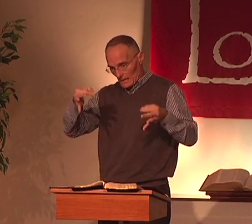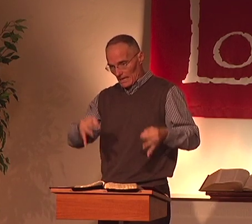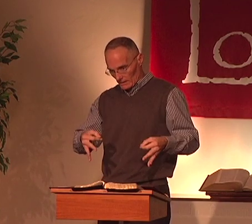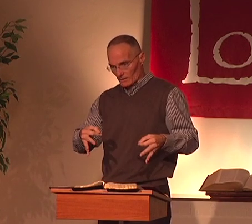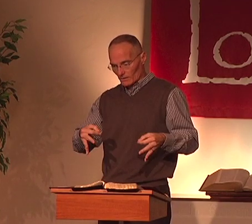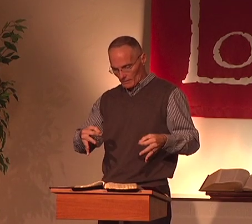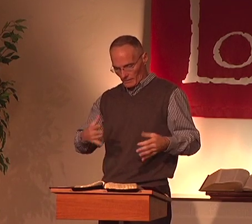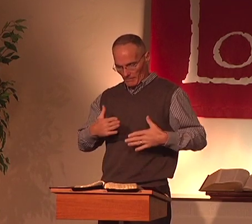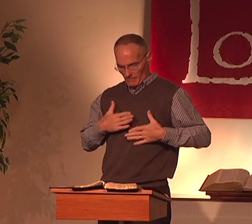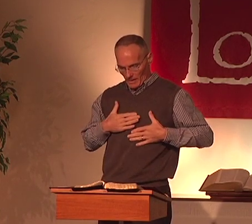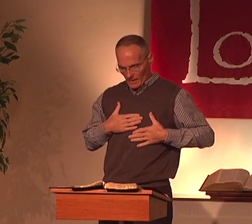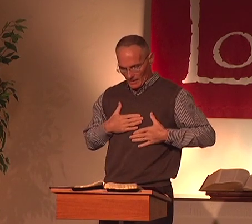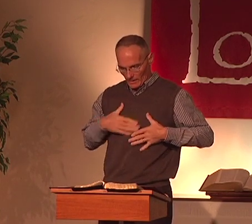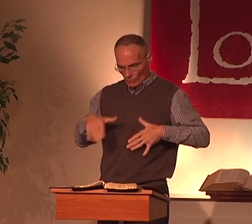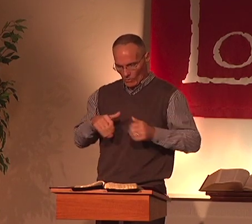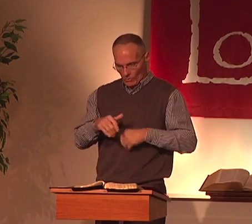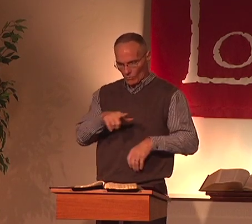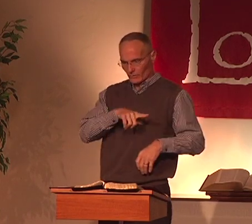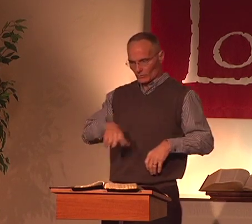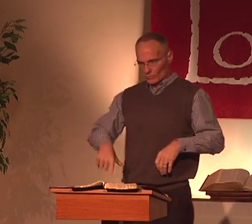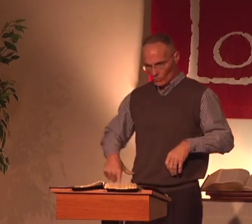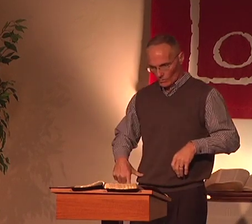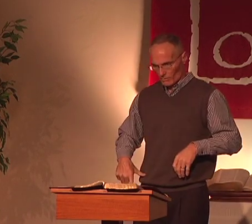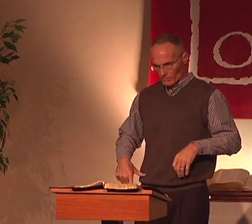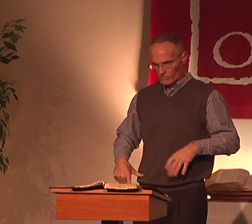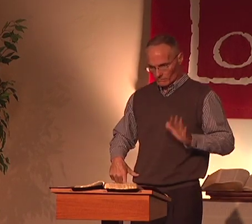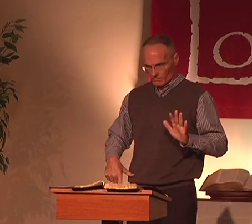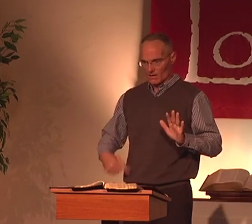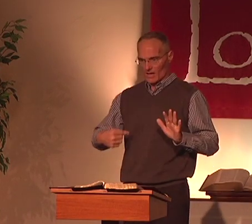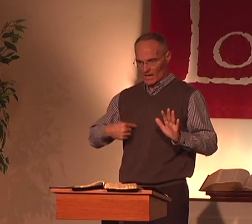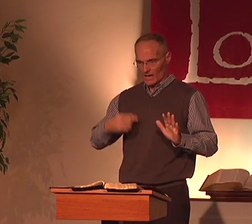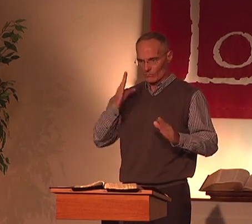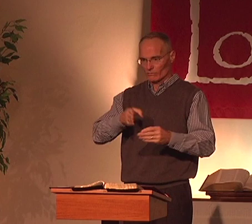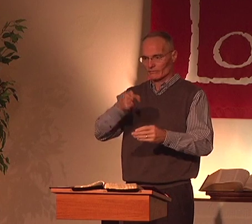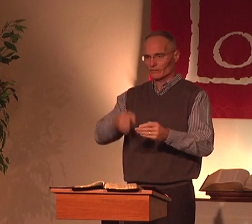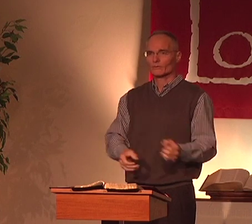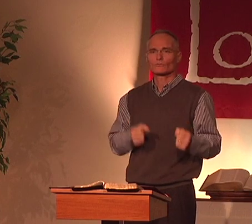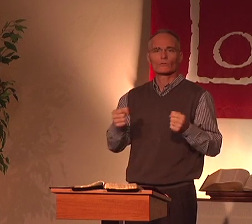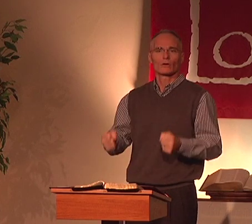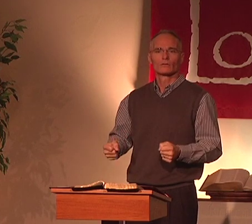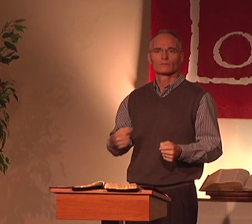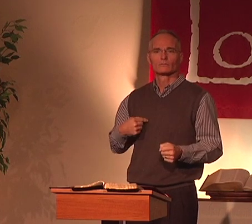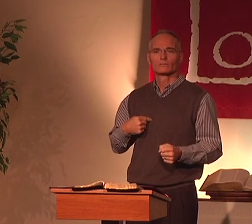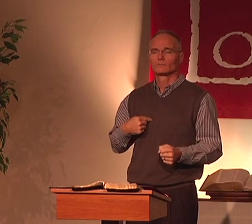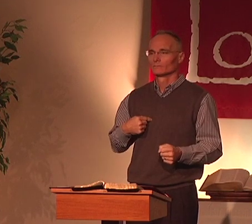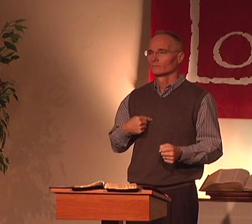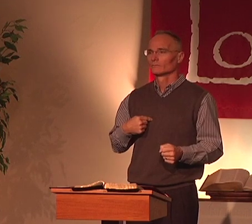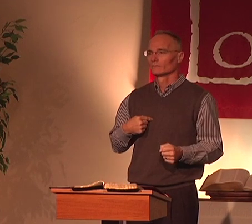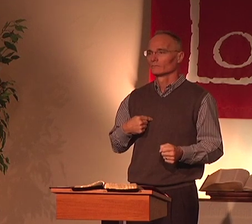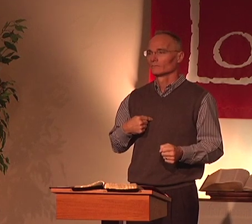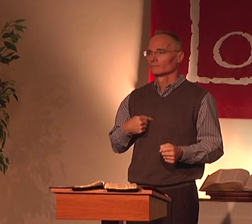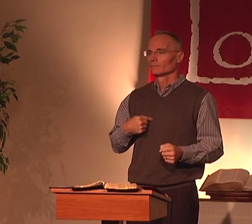If you decide That my walk with the Lord That I'm going to finish that strong